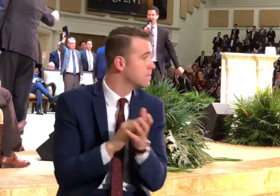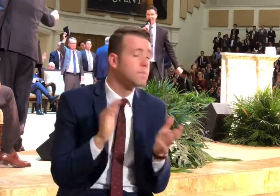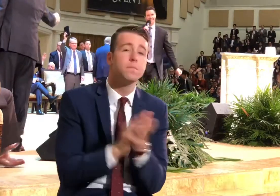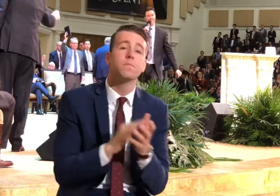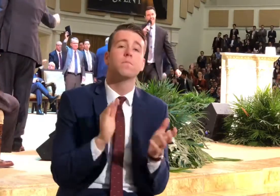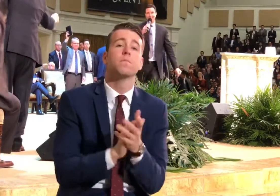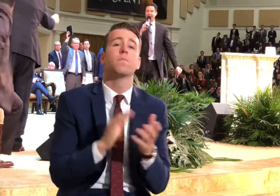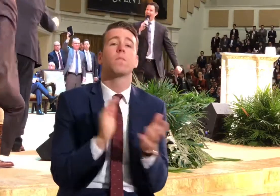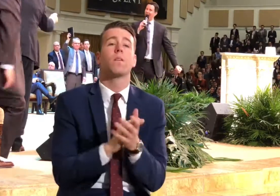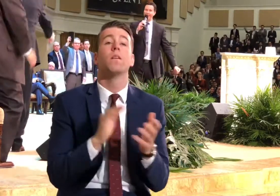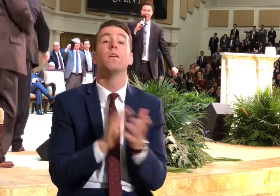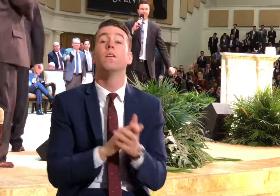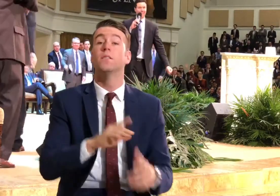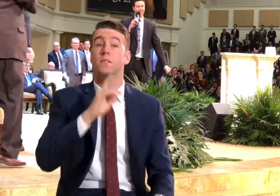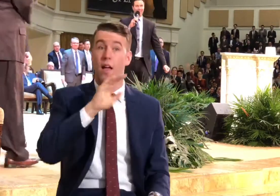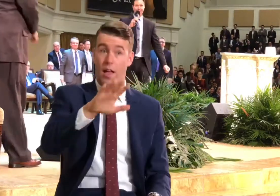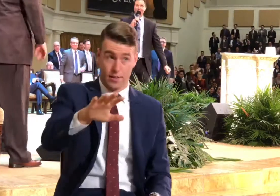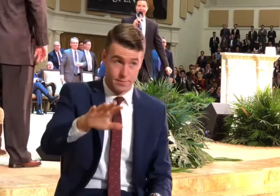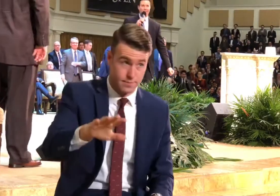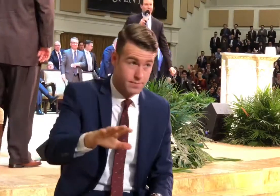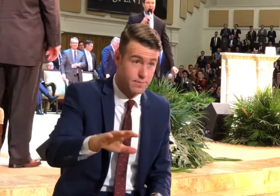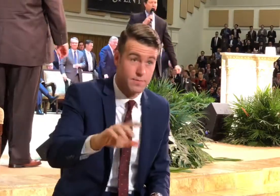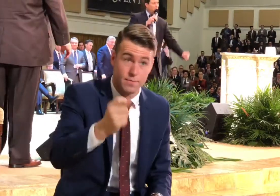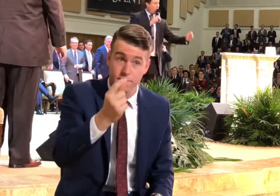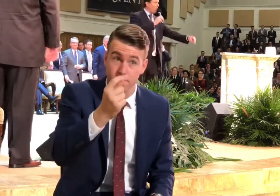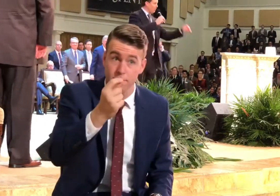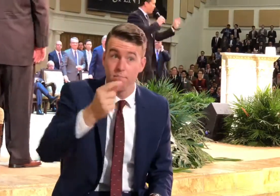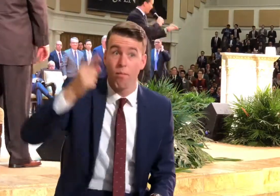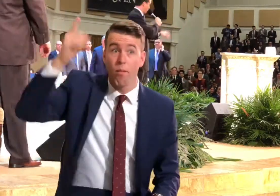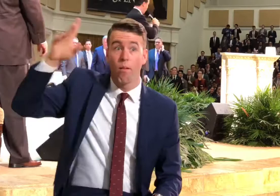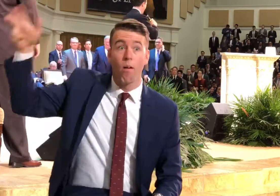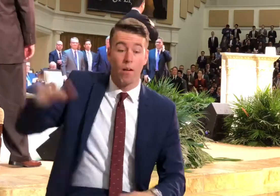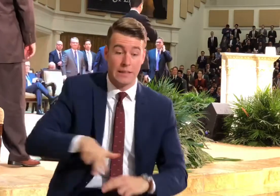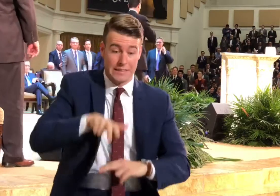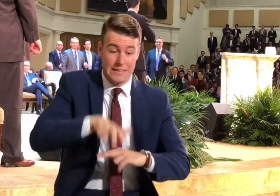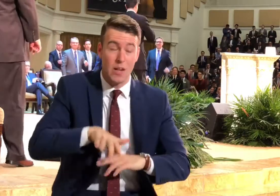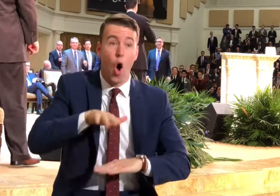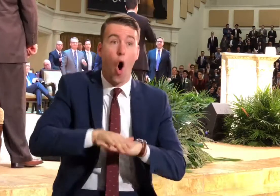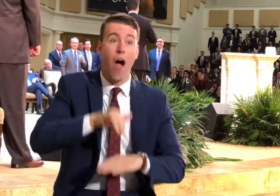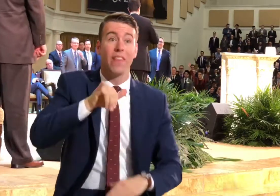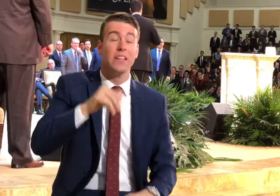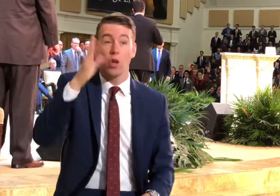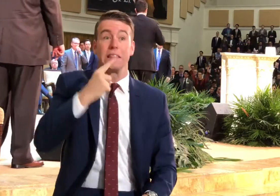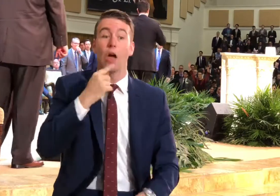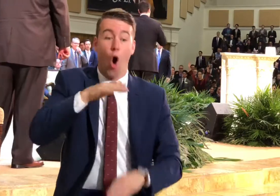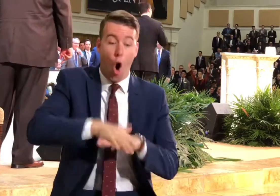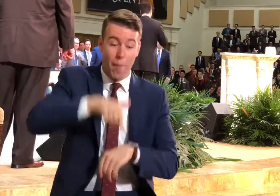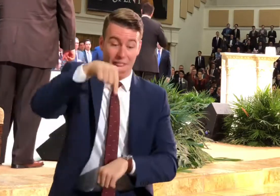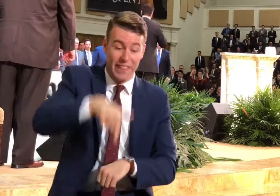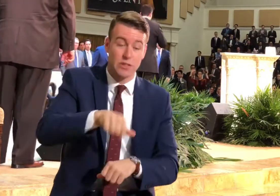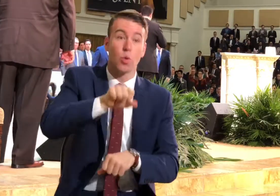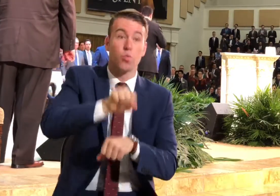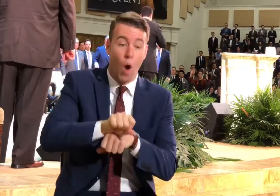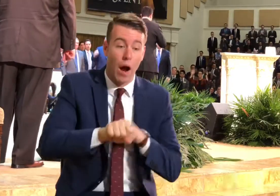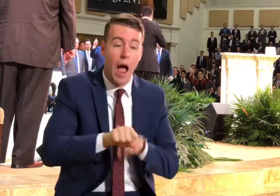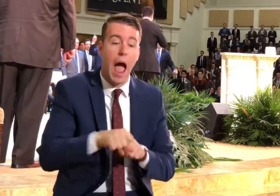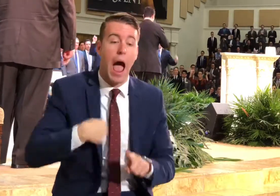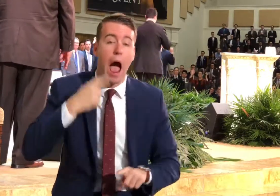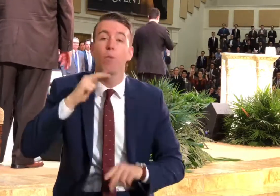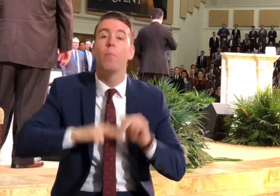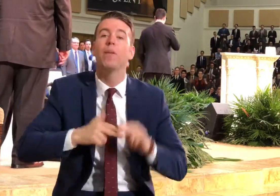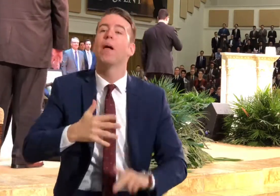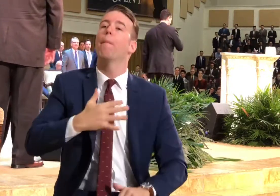Hey, hey, he said upon this rock, I'm going to build